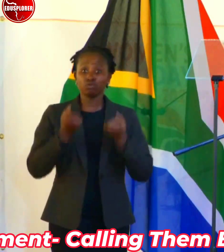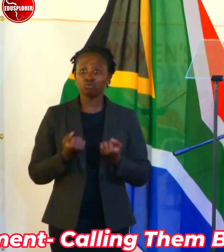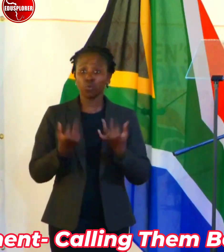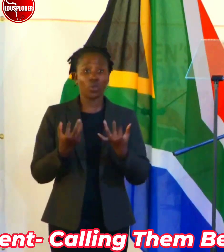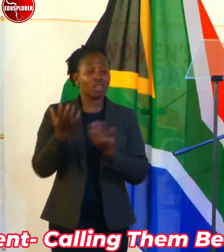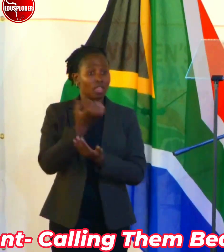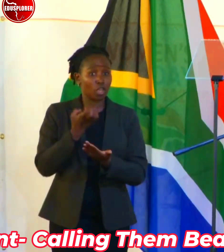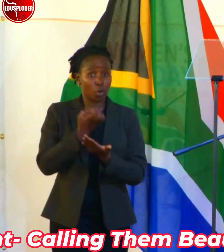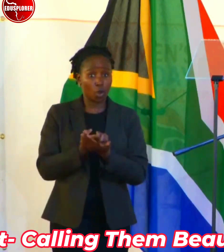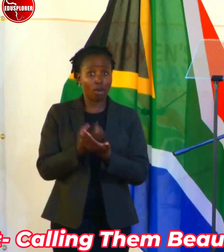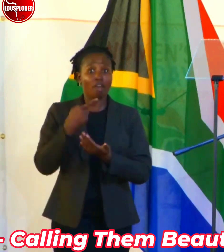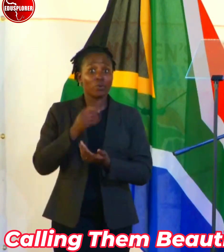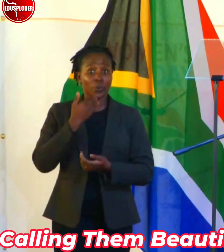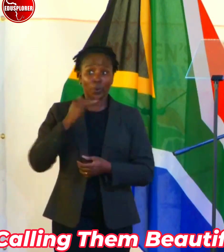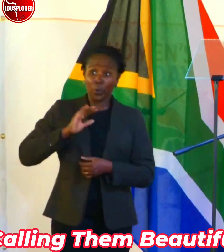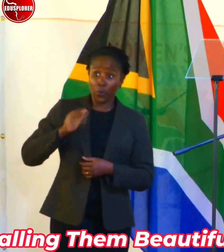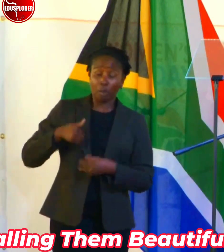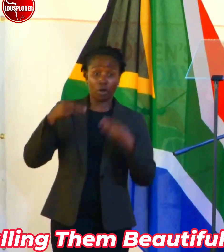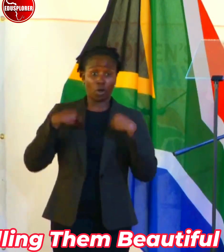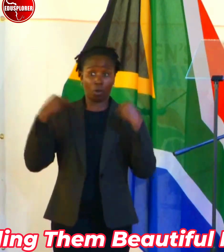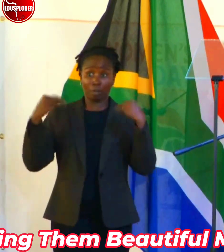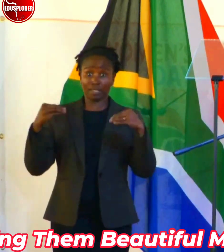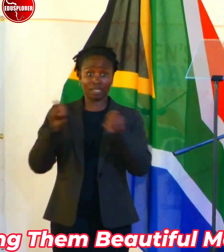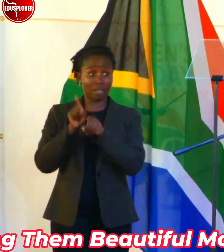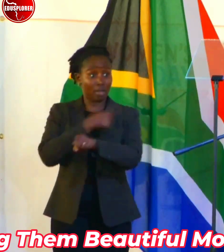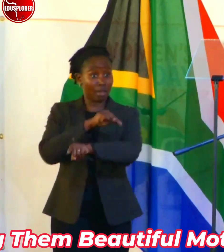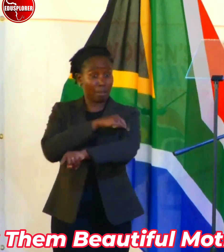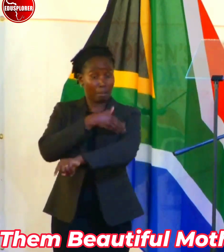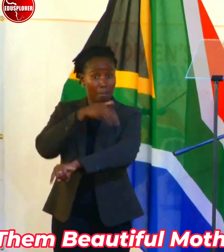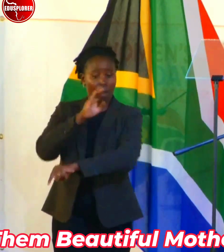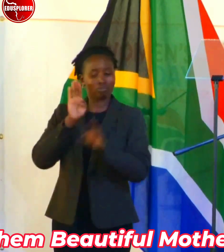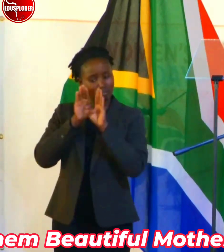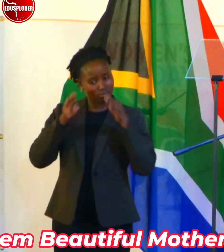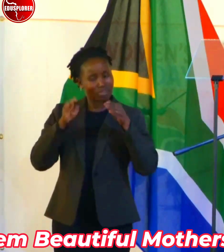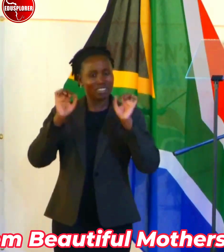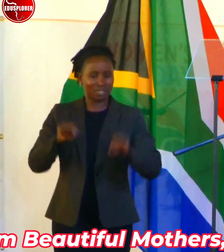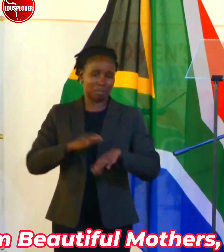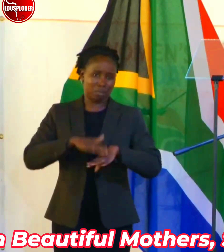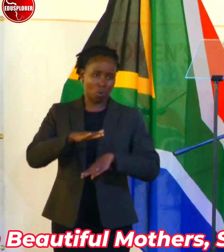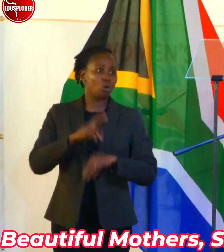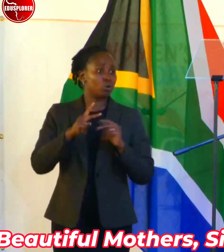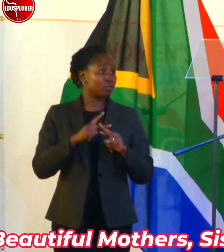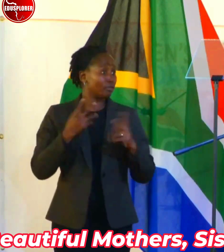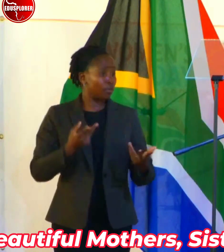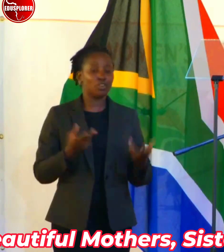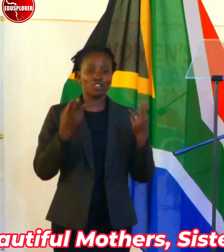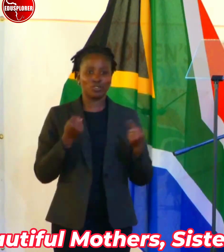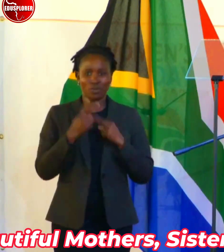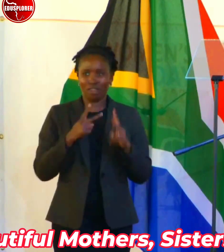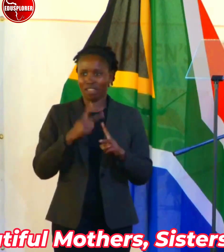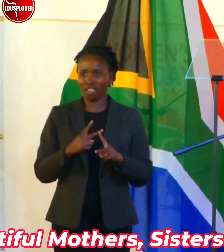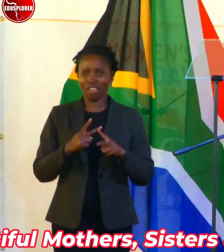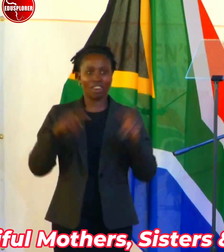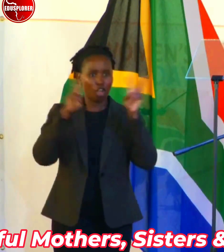potential for women's entrepreneurship and empowerment, especially in renewable energy.